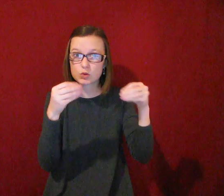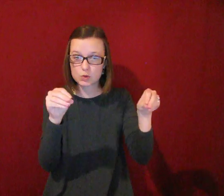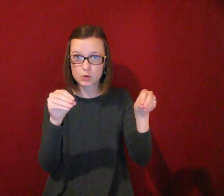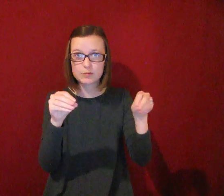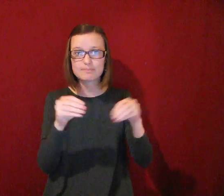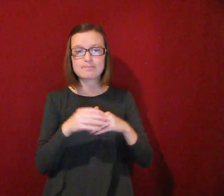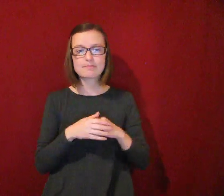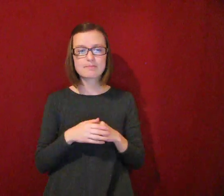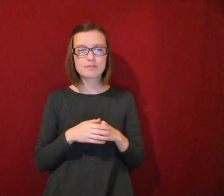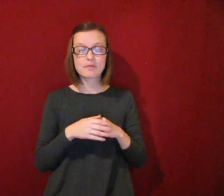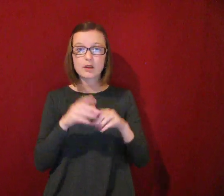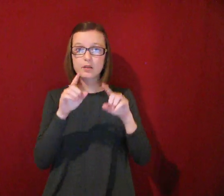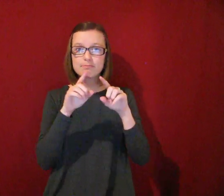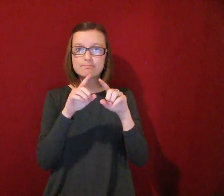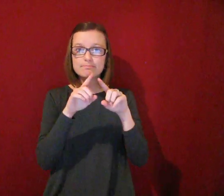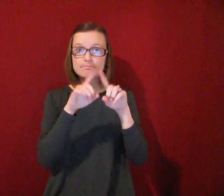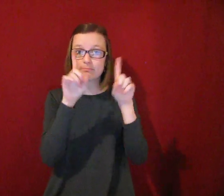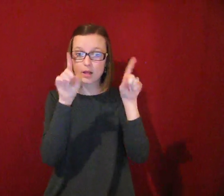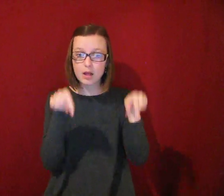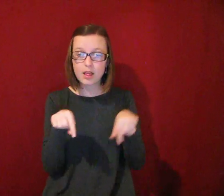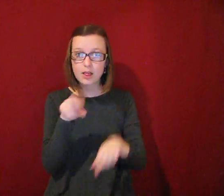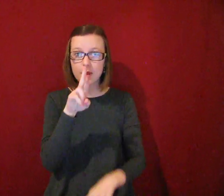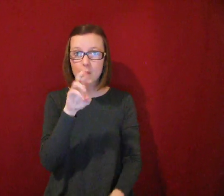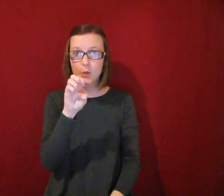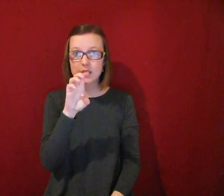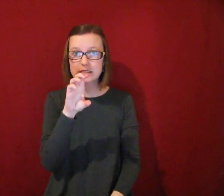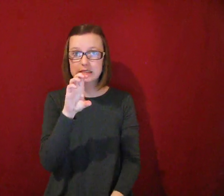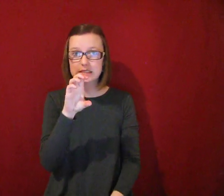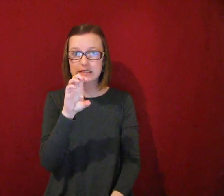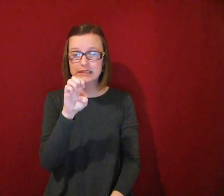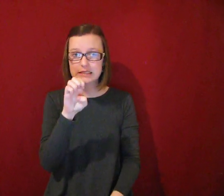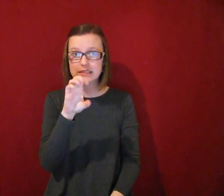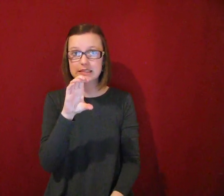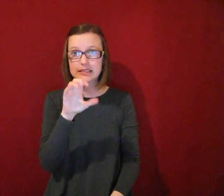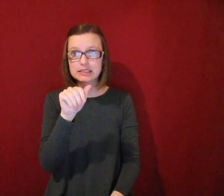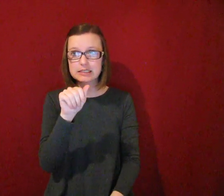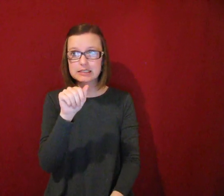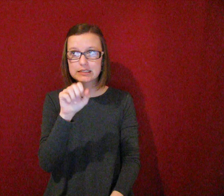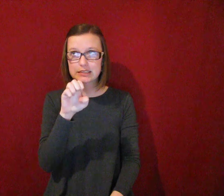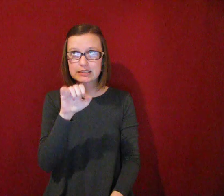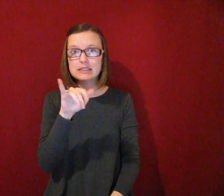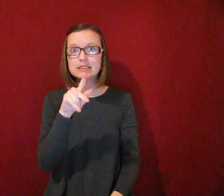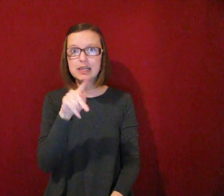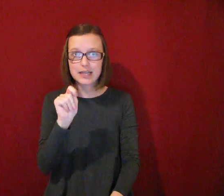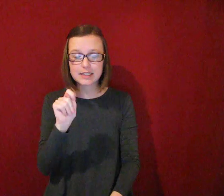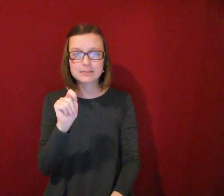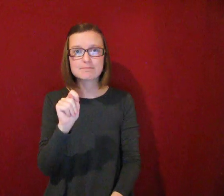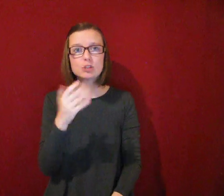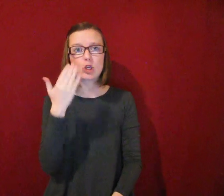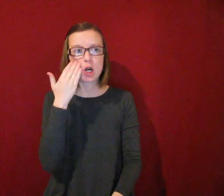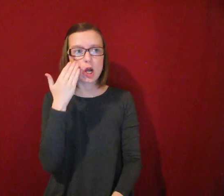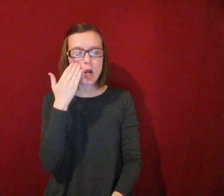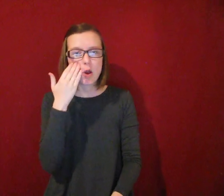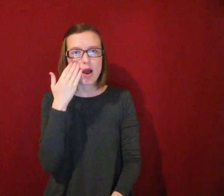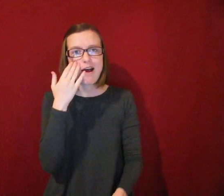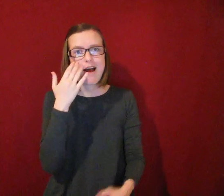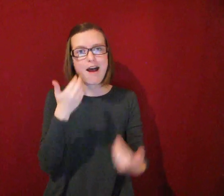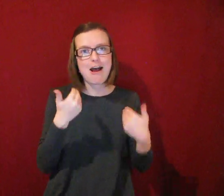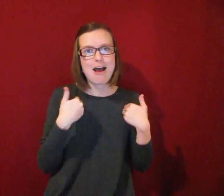the receipt the remaining balance for the month, and that way you would always know after you've completed your purchase for that time